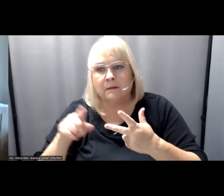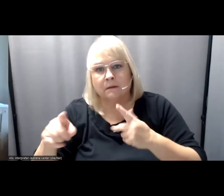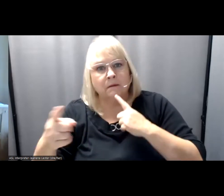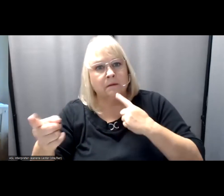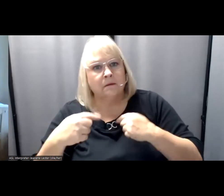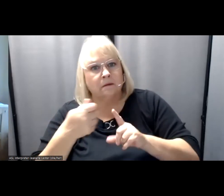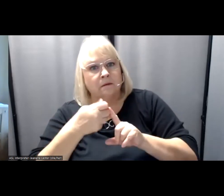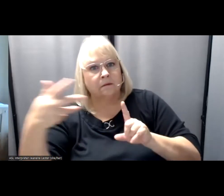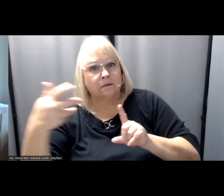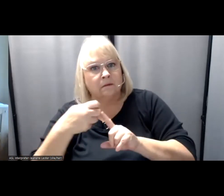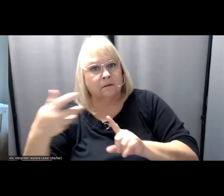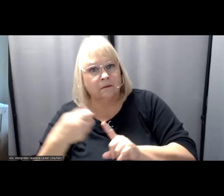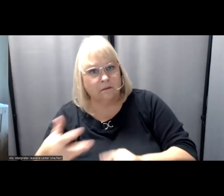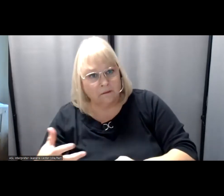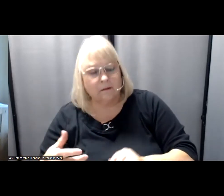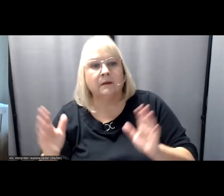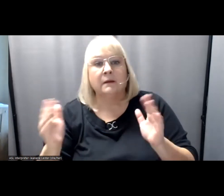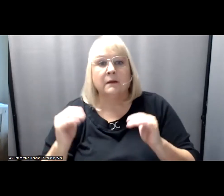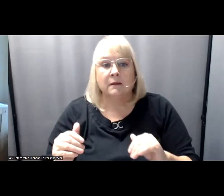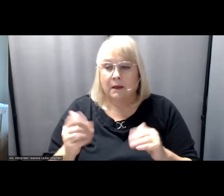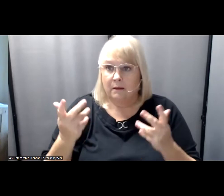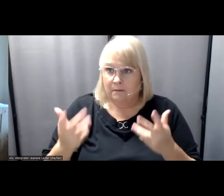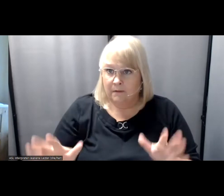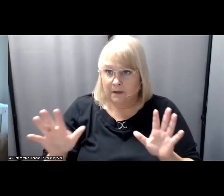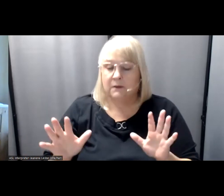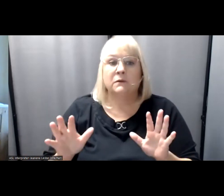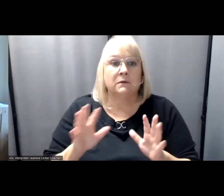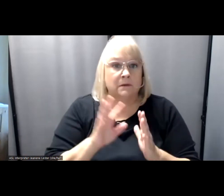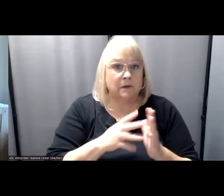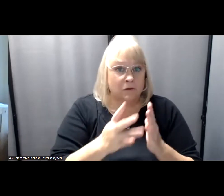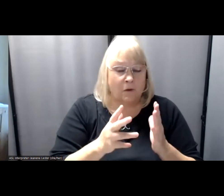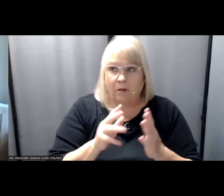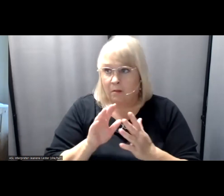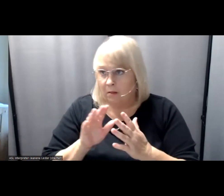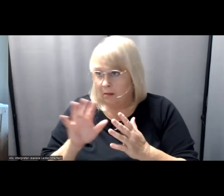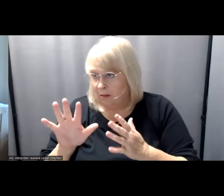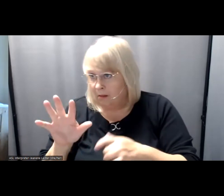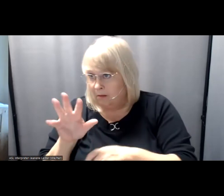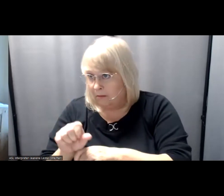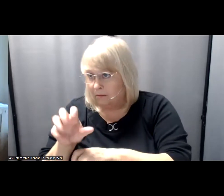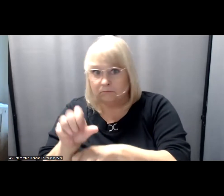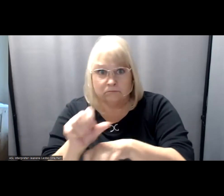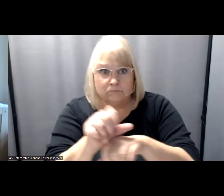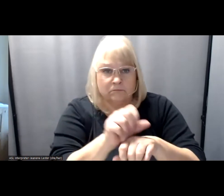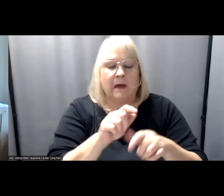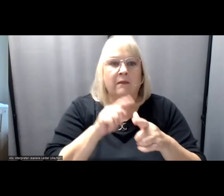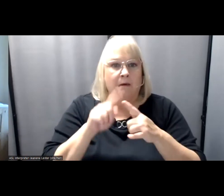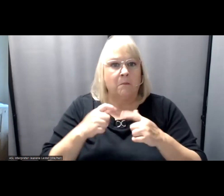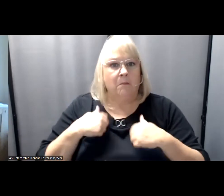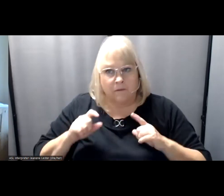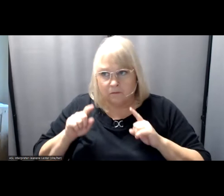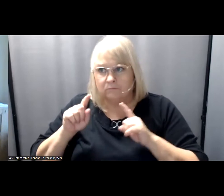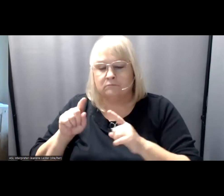Then you have to schedule the go-sees and go, once you've scheduled them, you go see. That's going to take time too. Yeah.